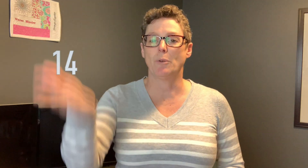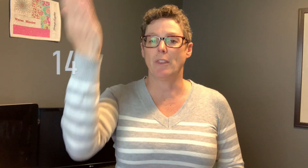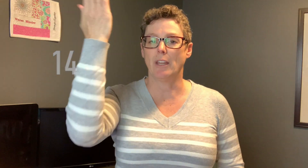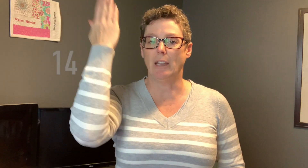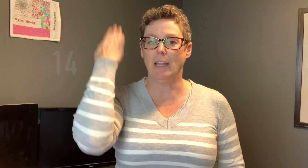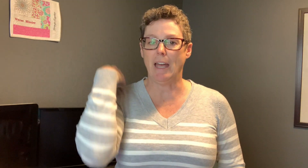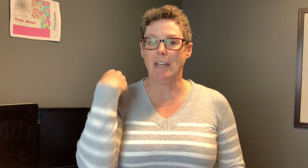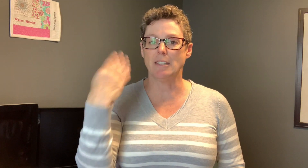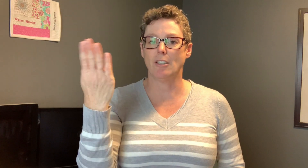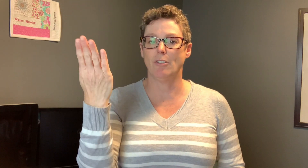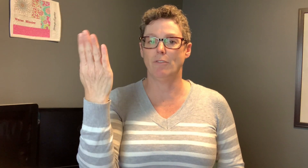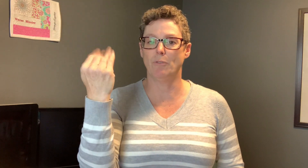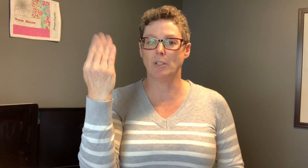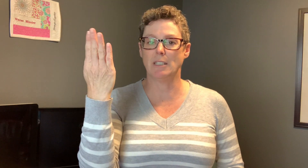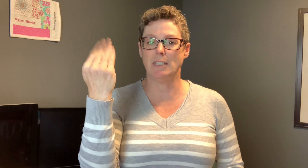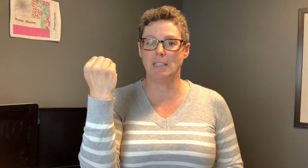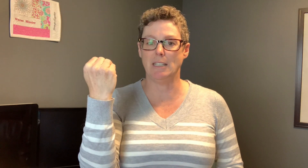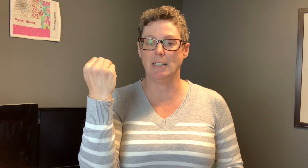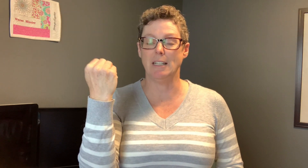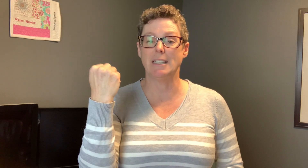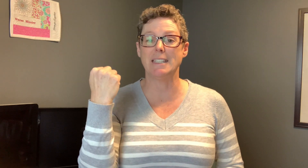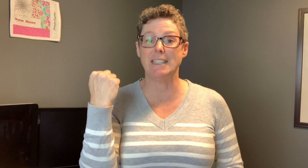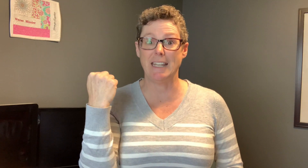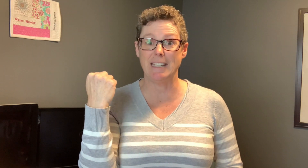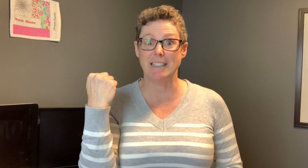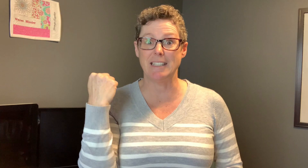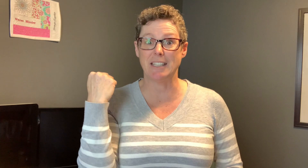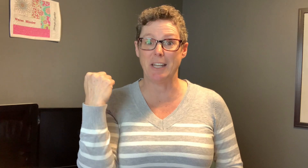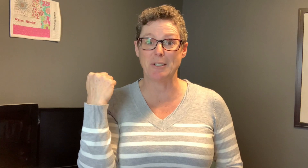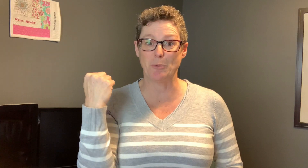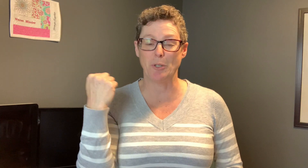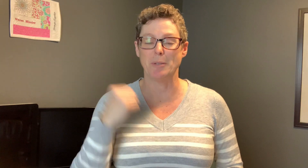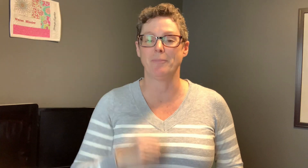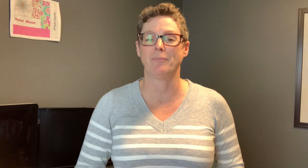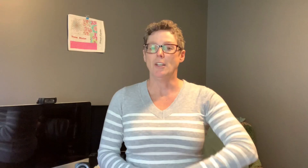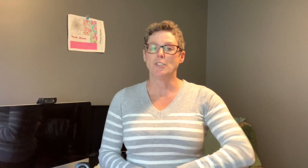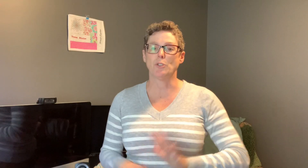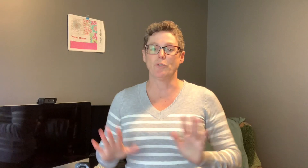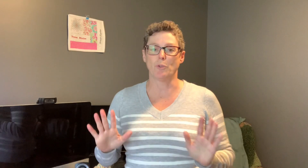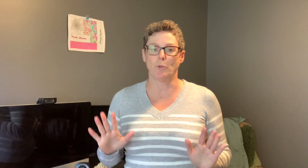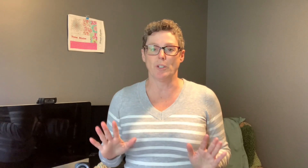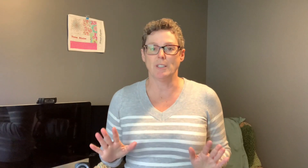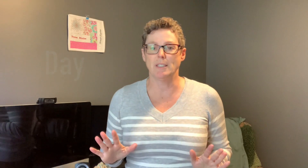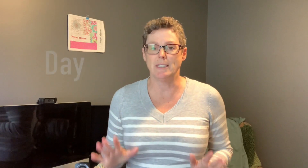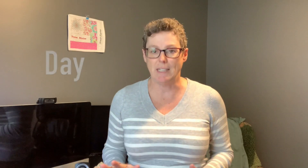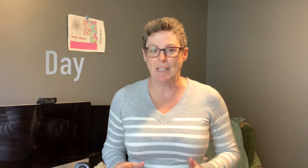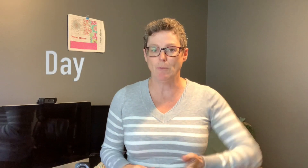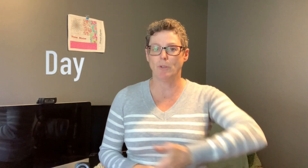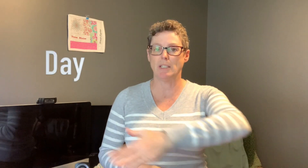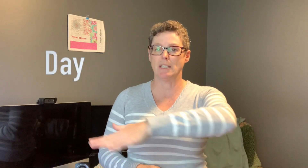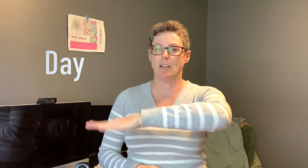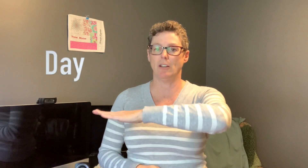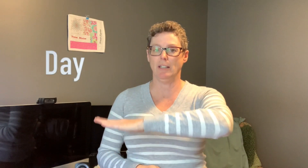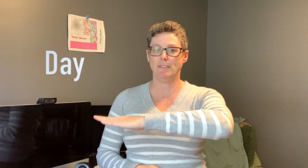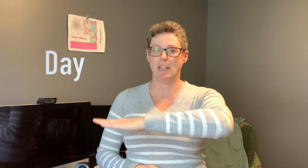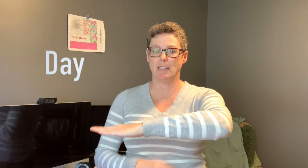the last 14 days is the next word. So for the word day, we're going to take our left hand and